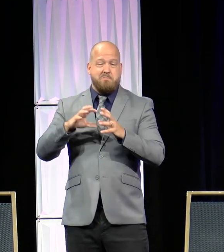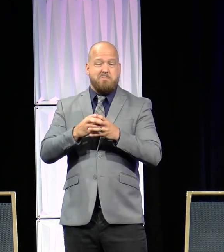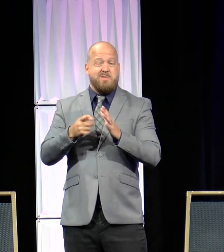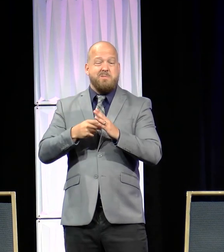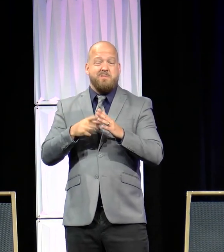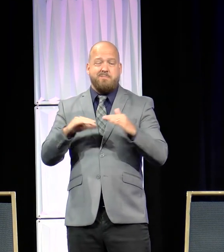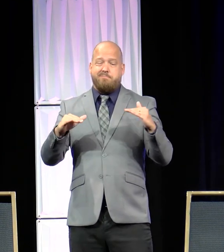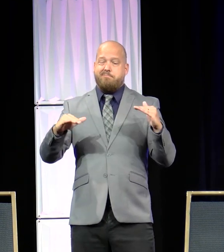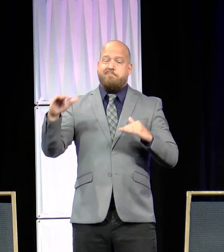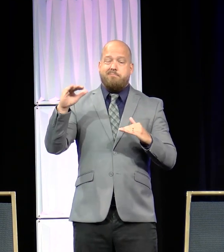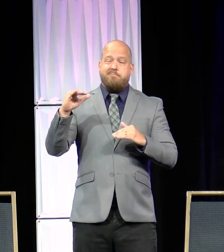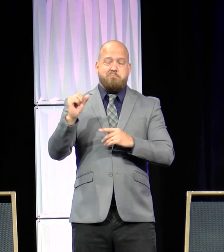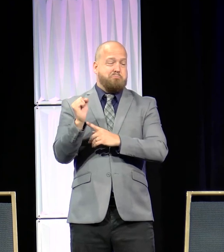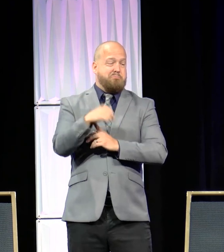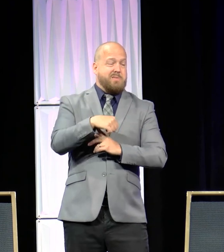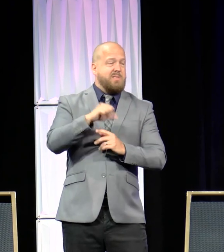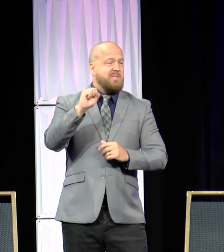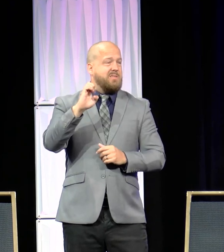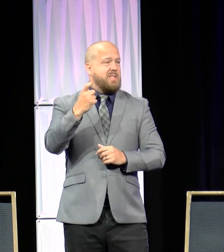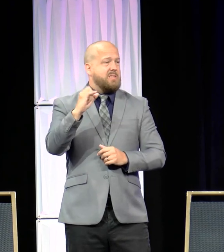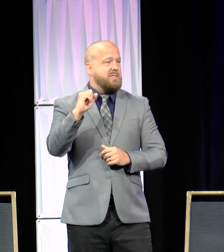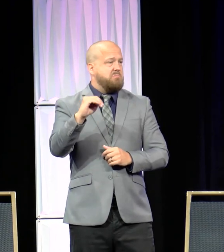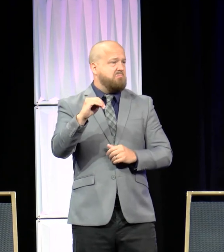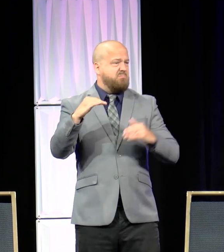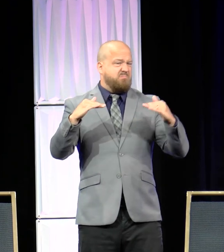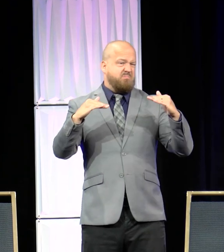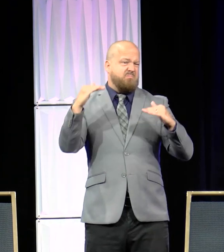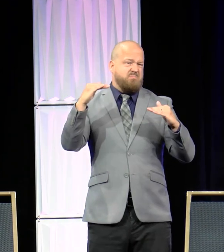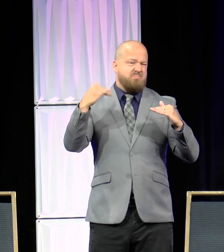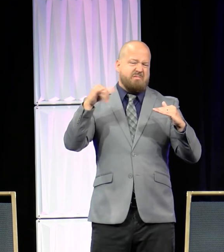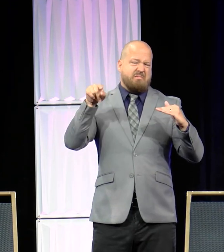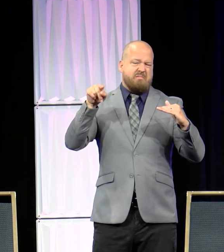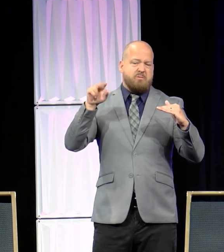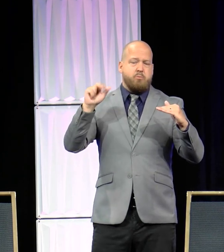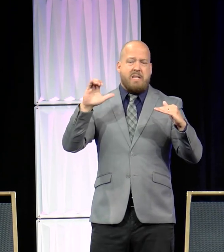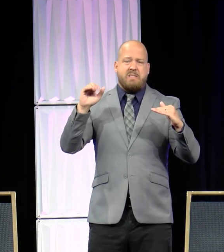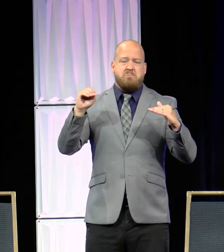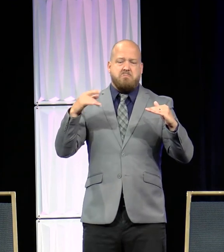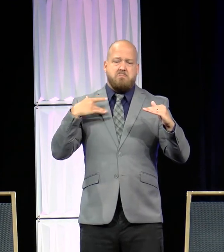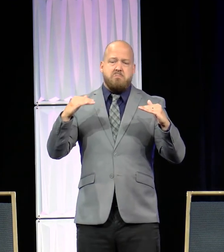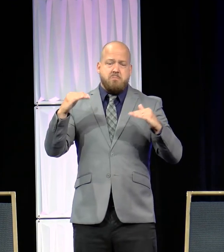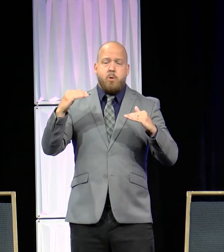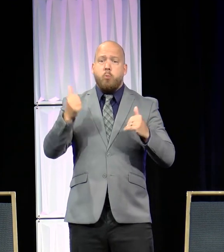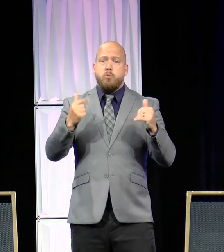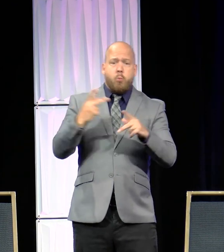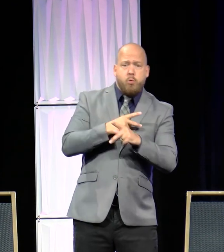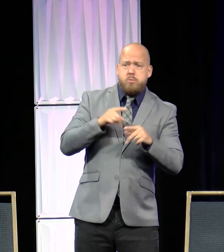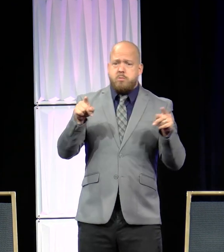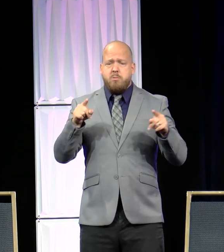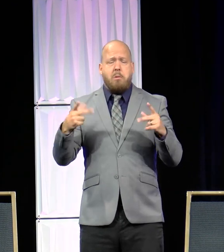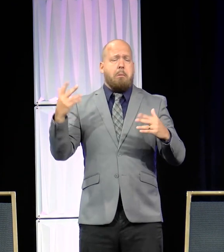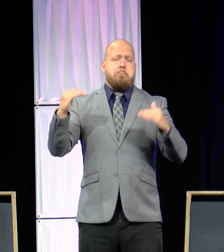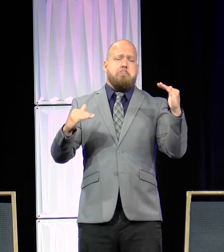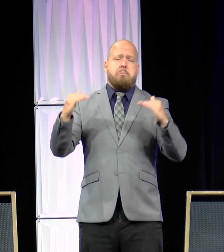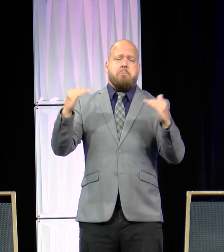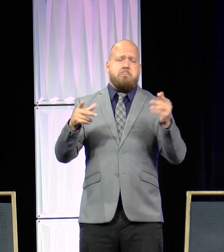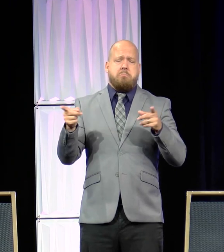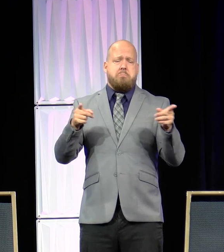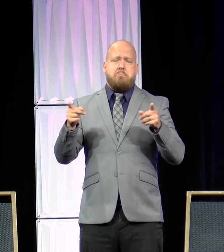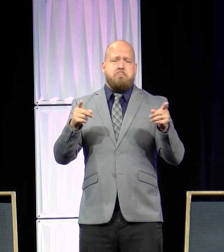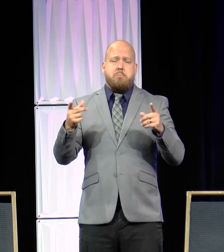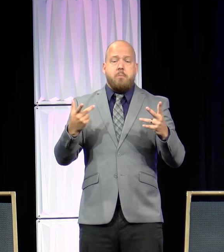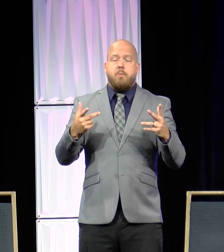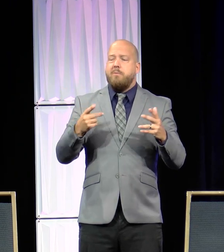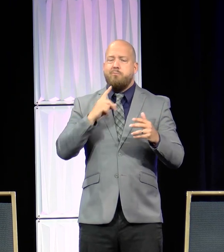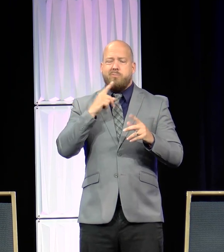I'm not saying which one is worse or whatever, I'm simply saying that we have a bond for each other, a love for